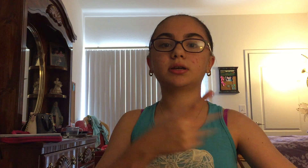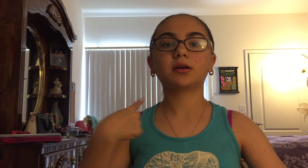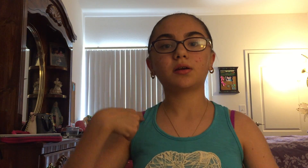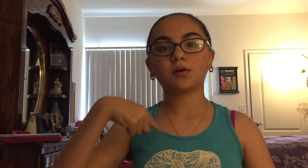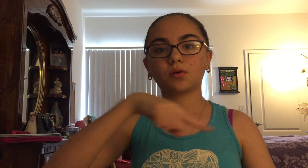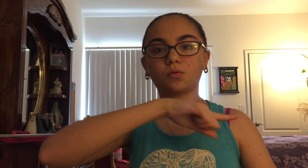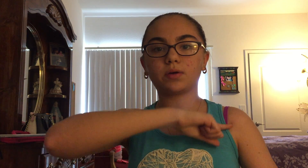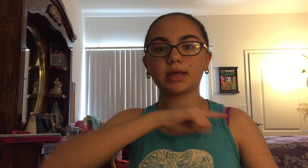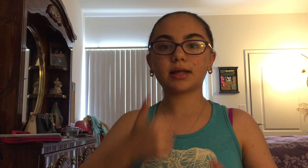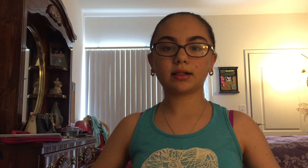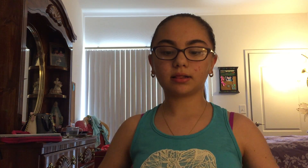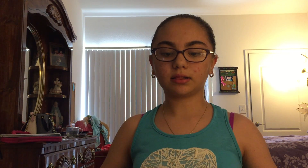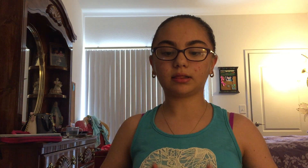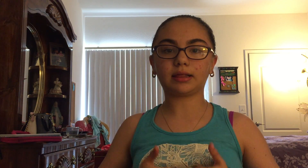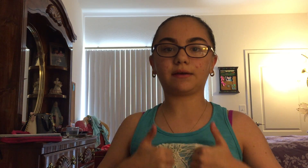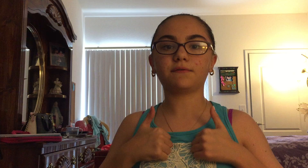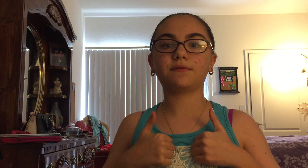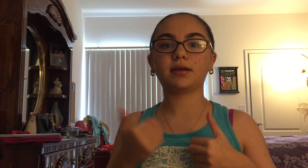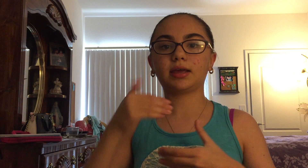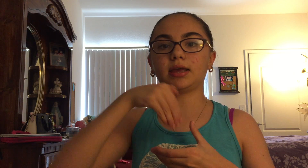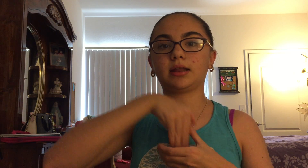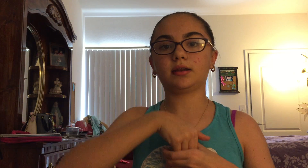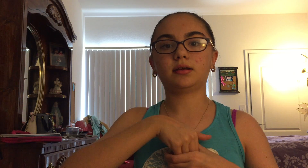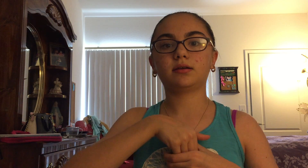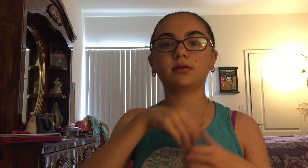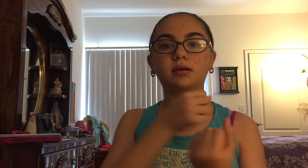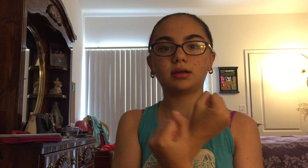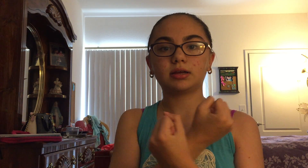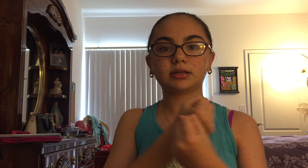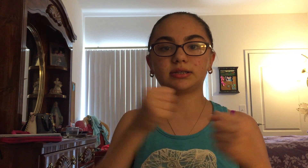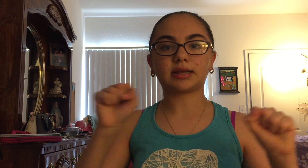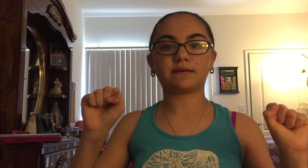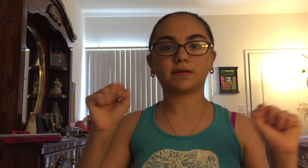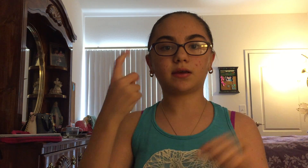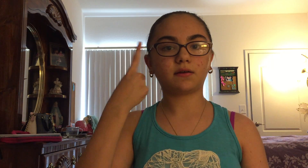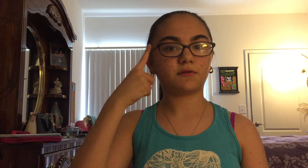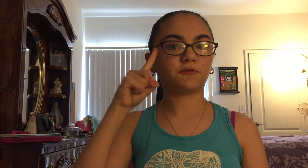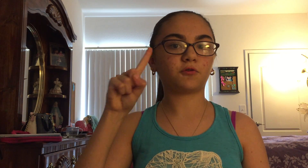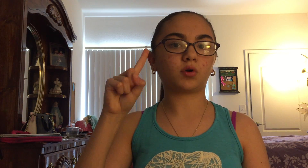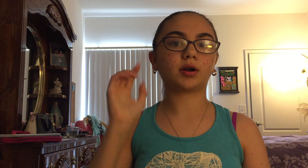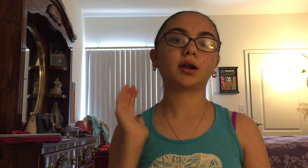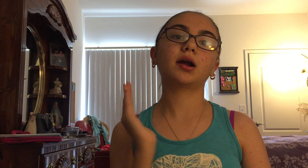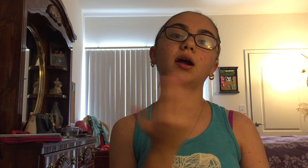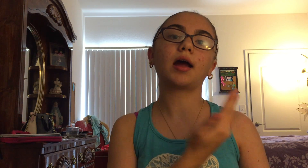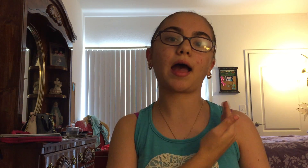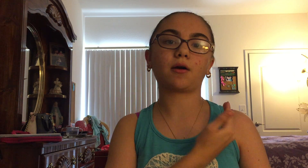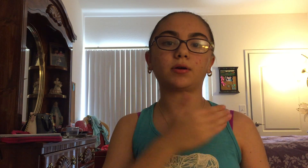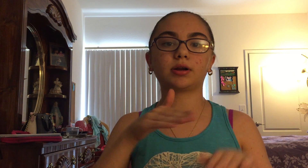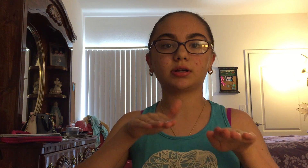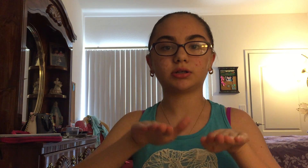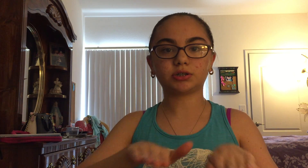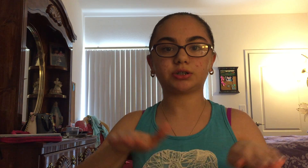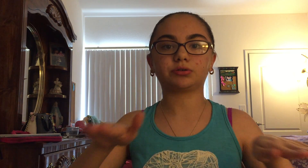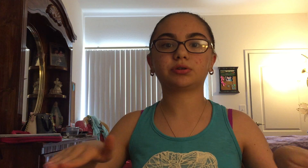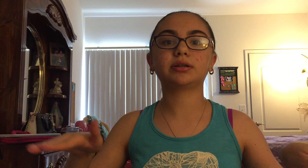we live in save it for our children